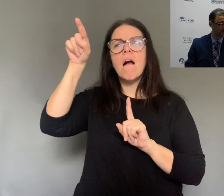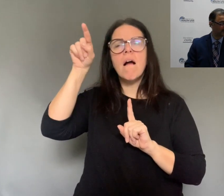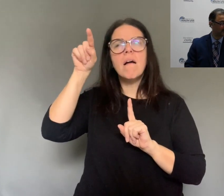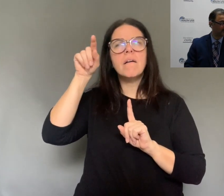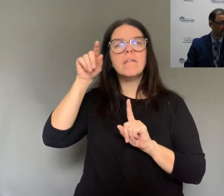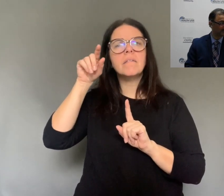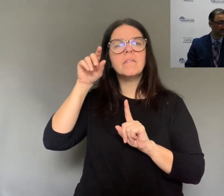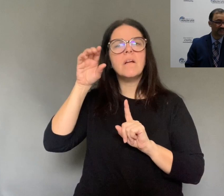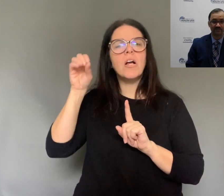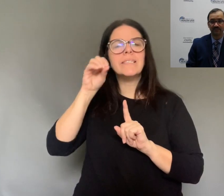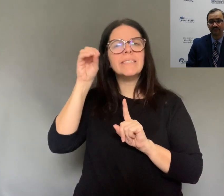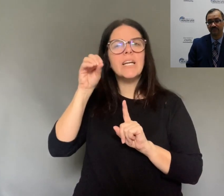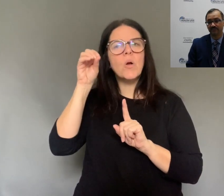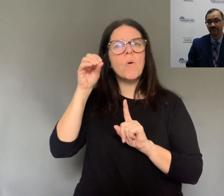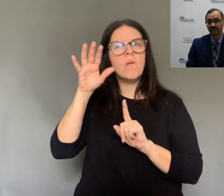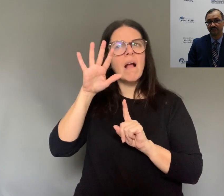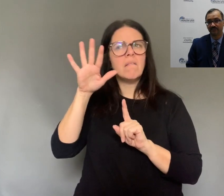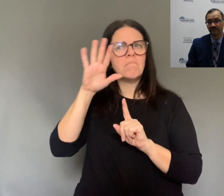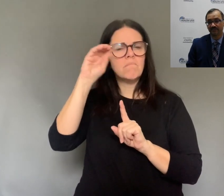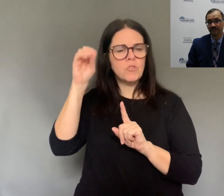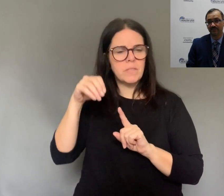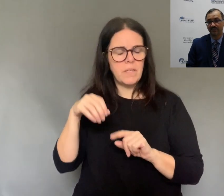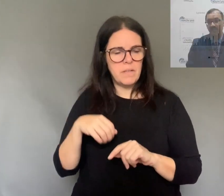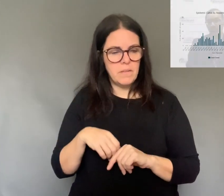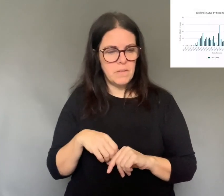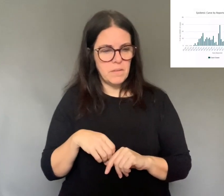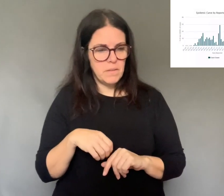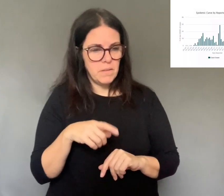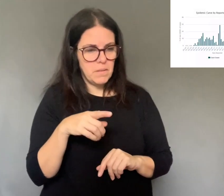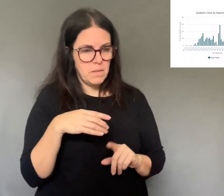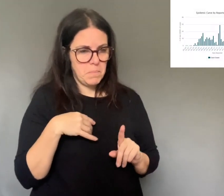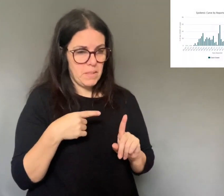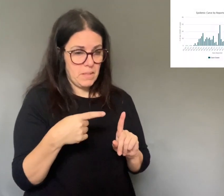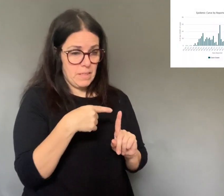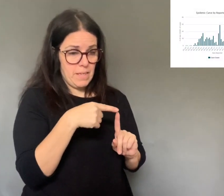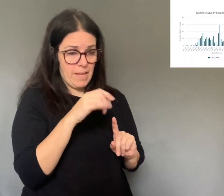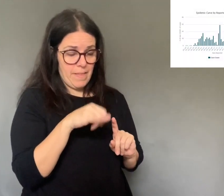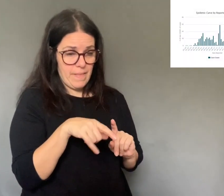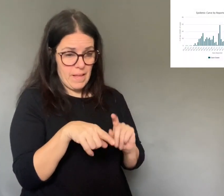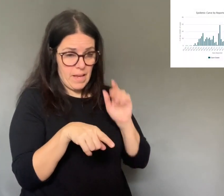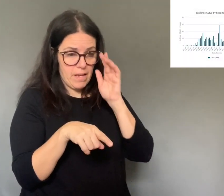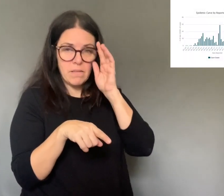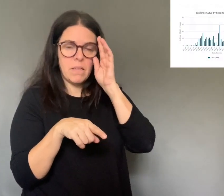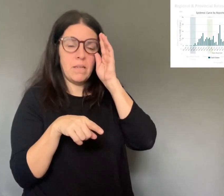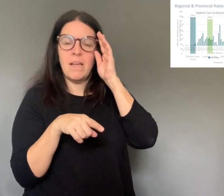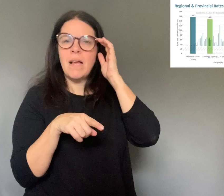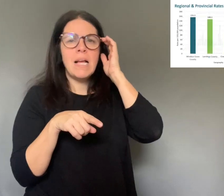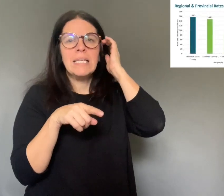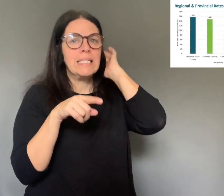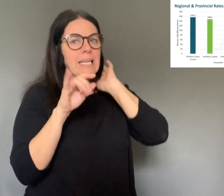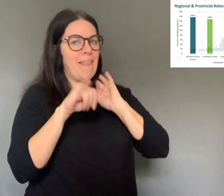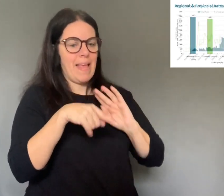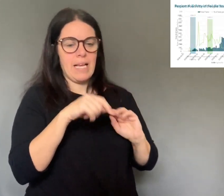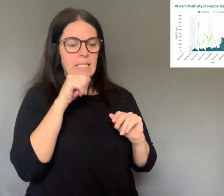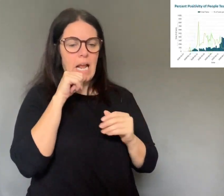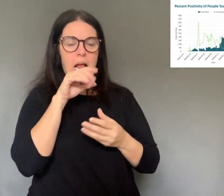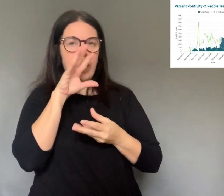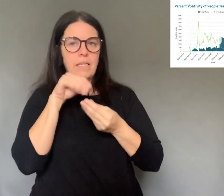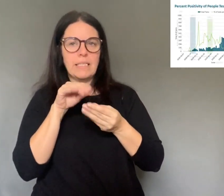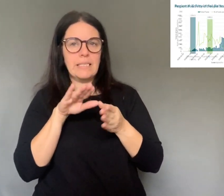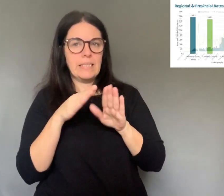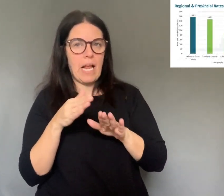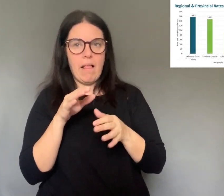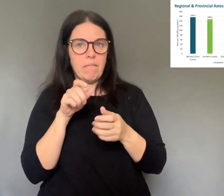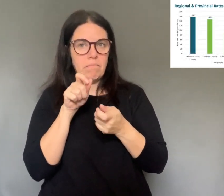is 15.6. What is it across Ontario? I'll just flip back to that slide again. Yeah, that's for